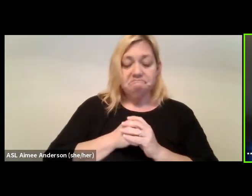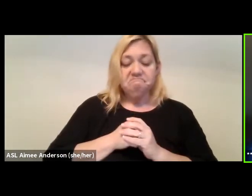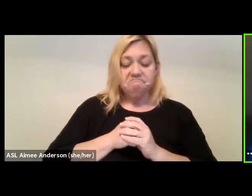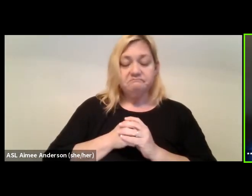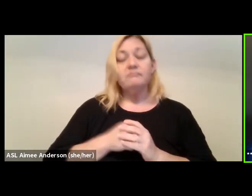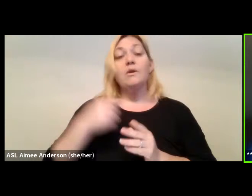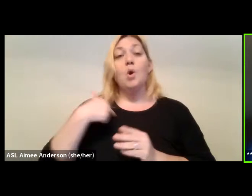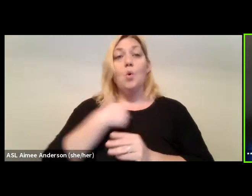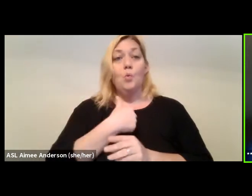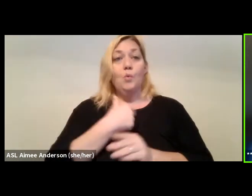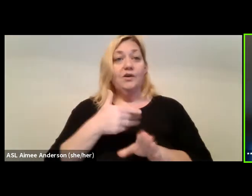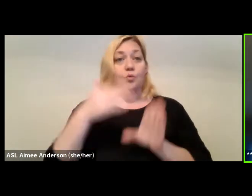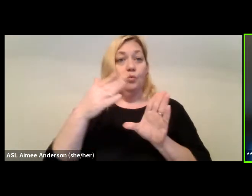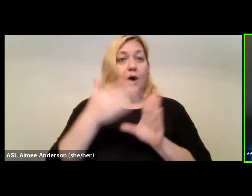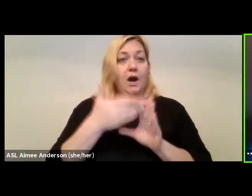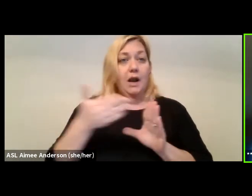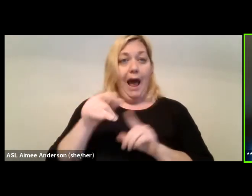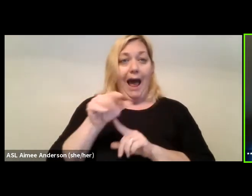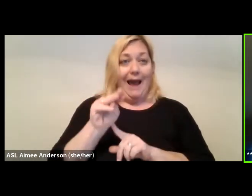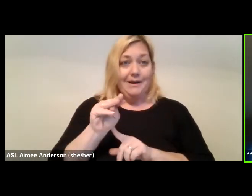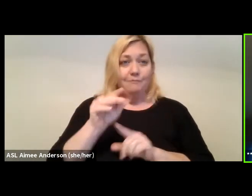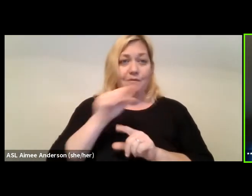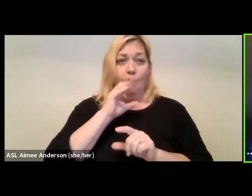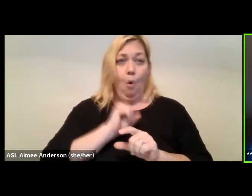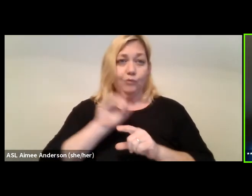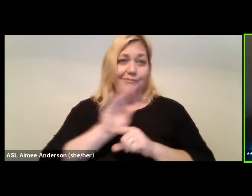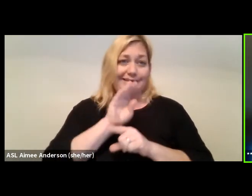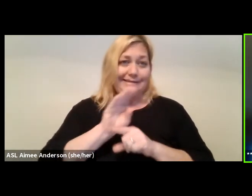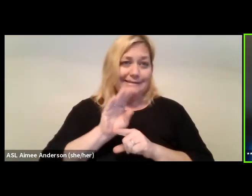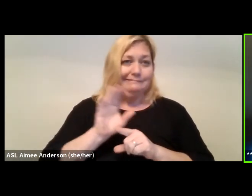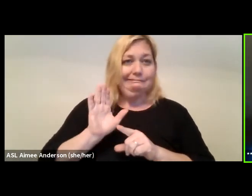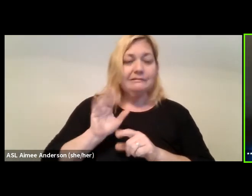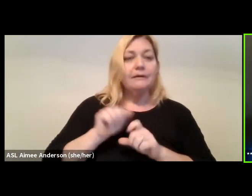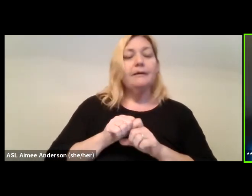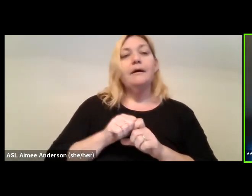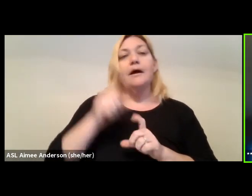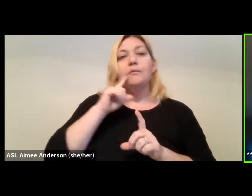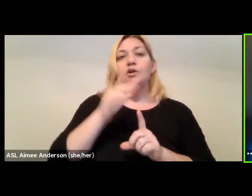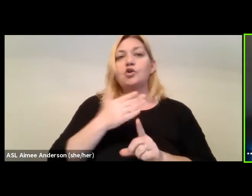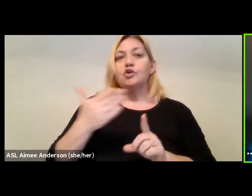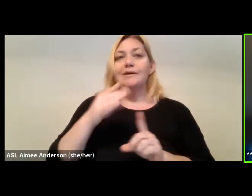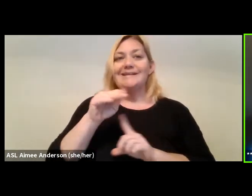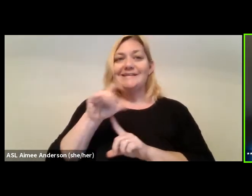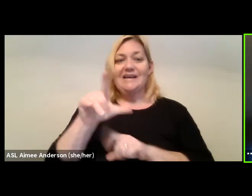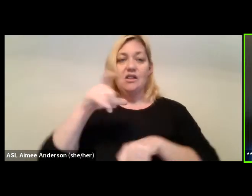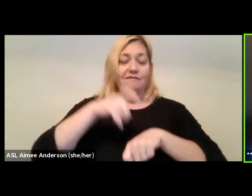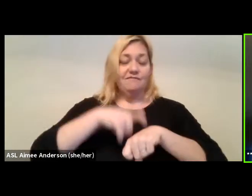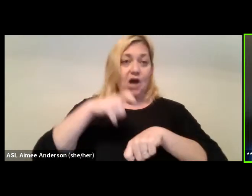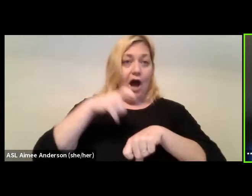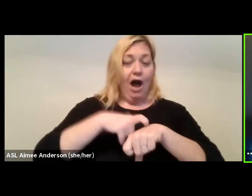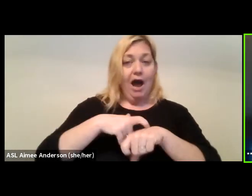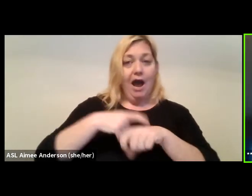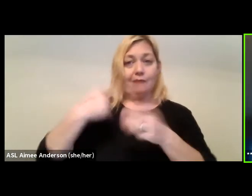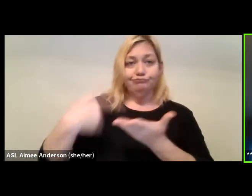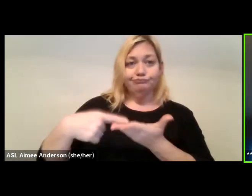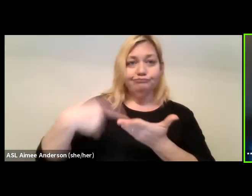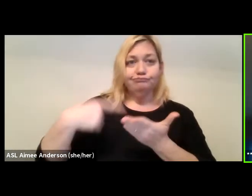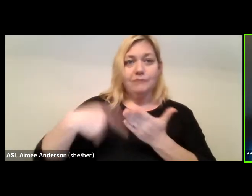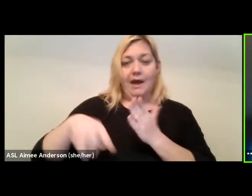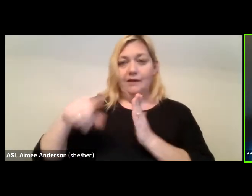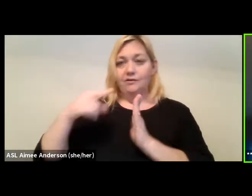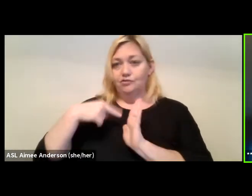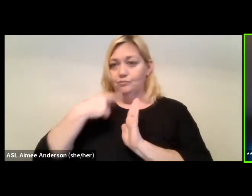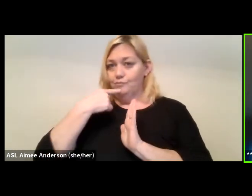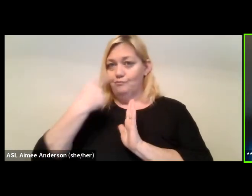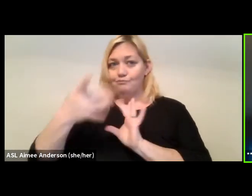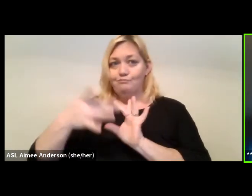We did deal with one item of old business and spent a great deal of time on, as was indicated by Mr. King,